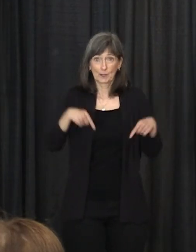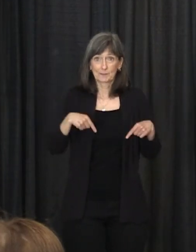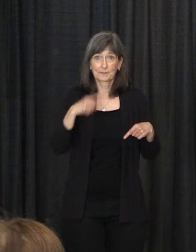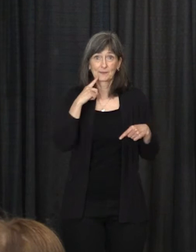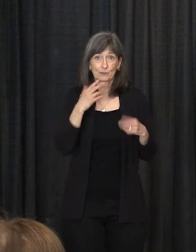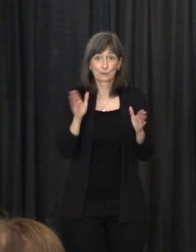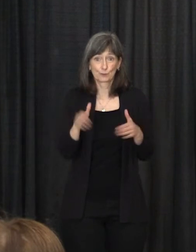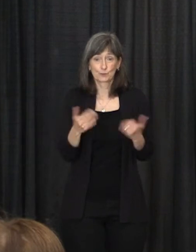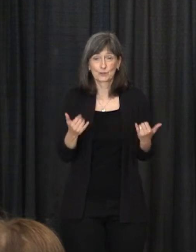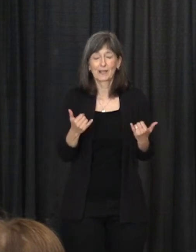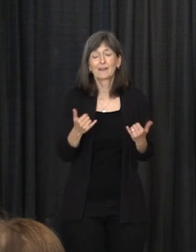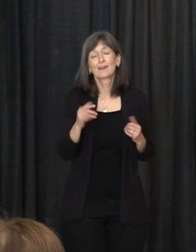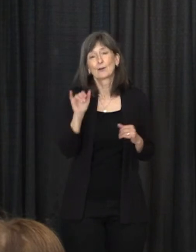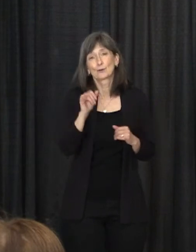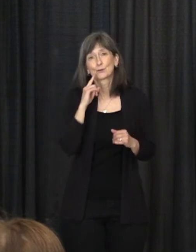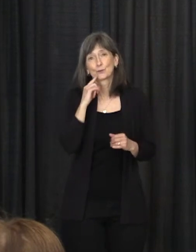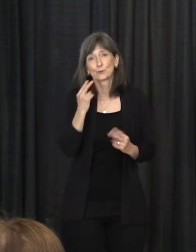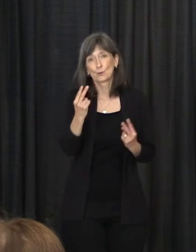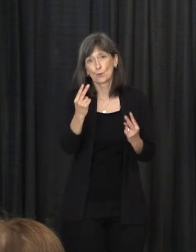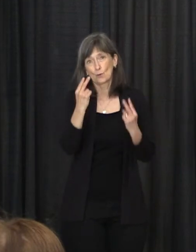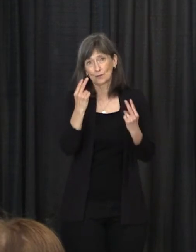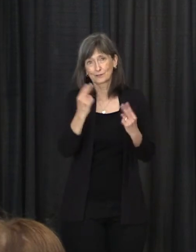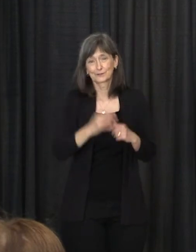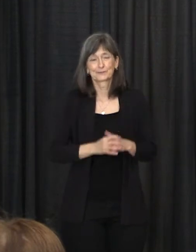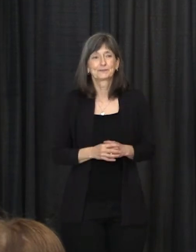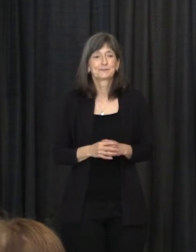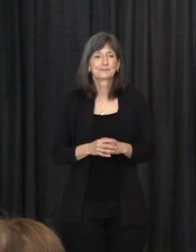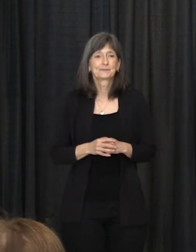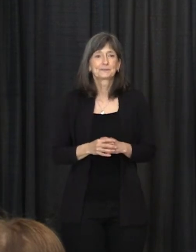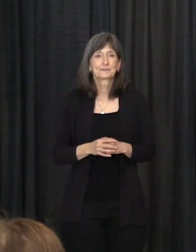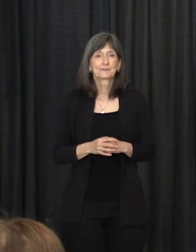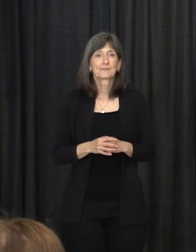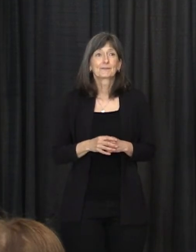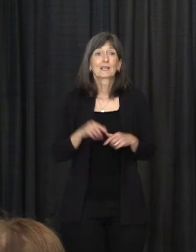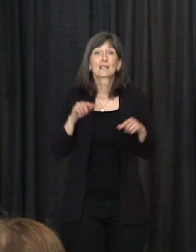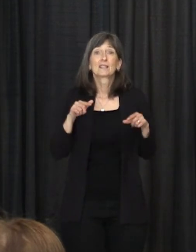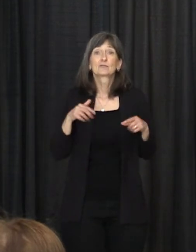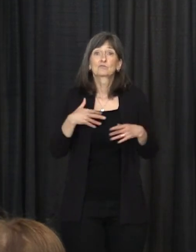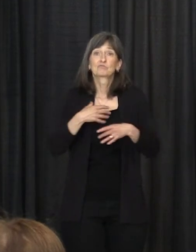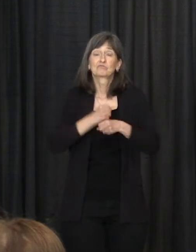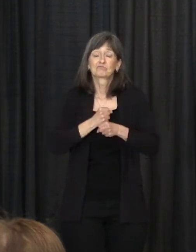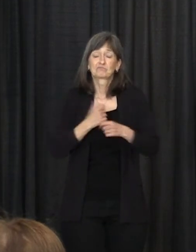for being here, and also those who joined us virtually. This